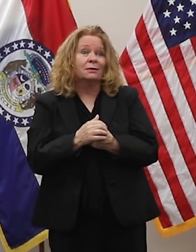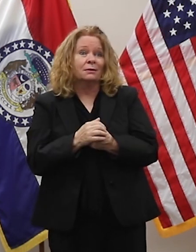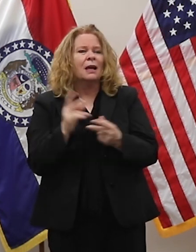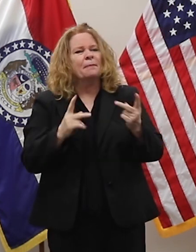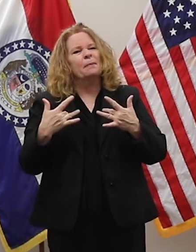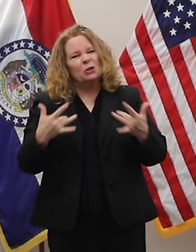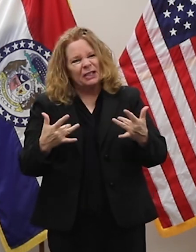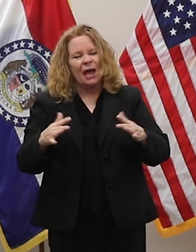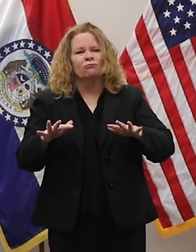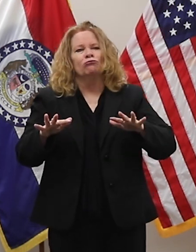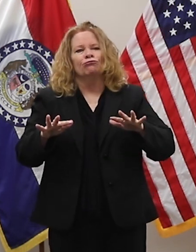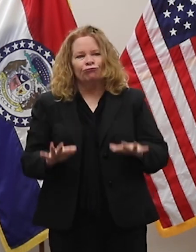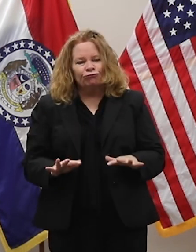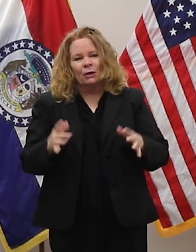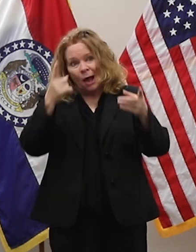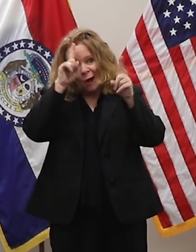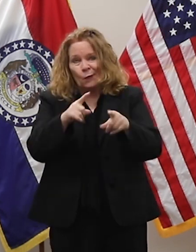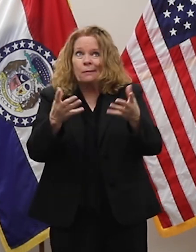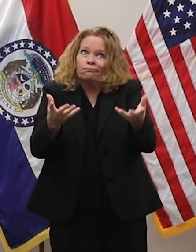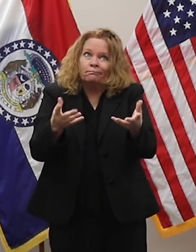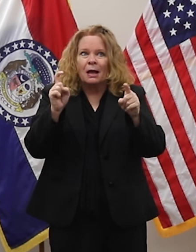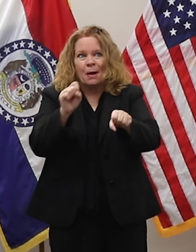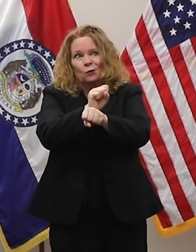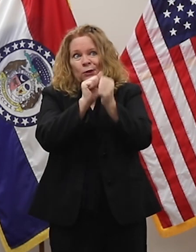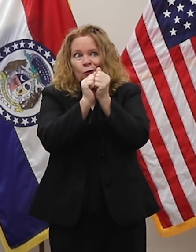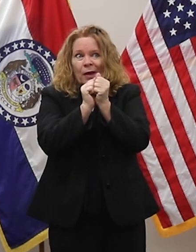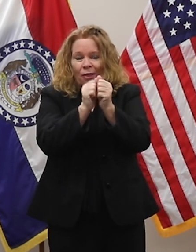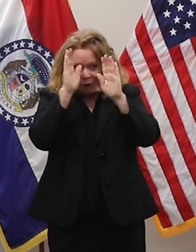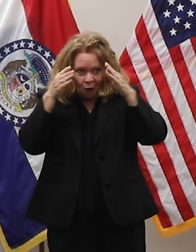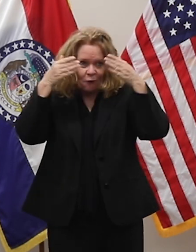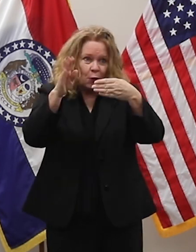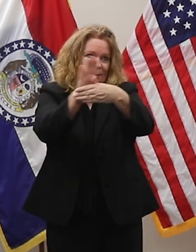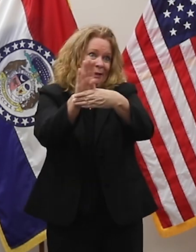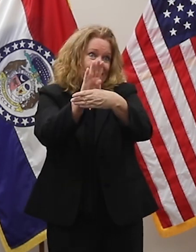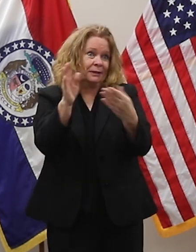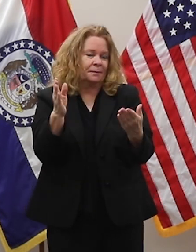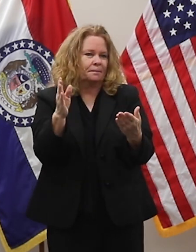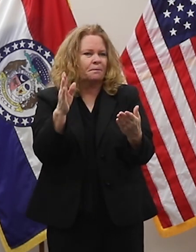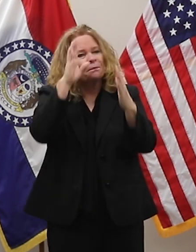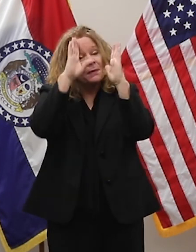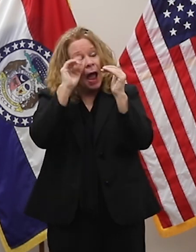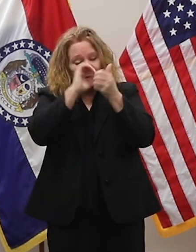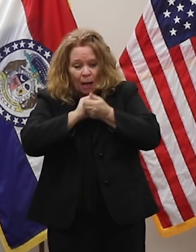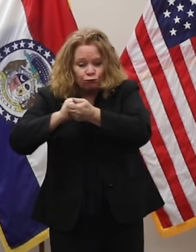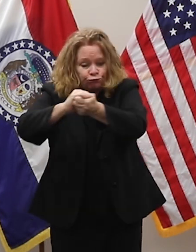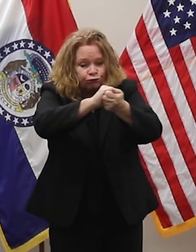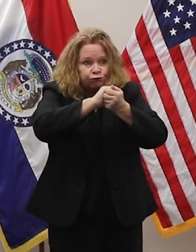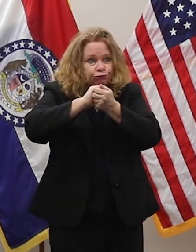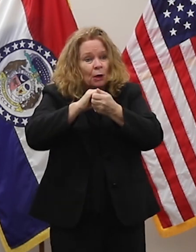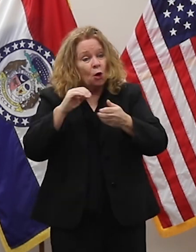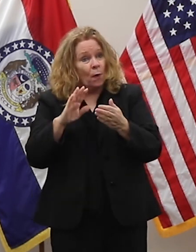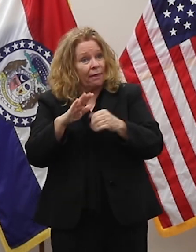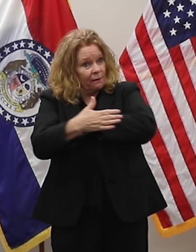down and agree that they have to work together and take care of the people's business. I expect that the cohesiveness within the county council